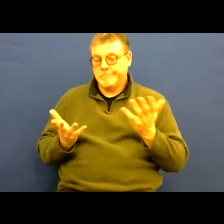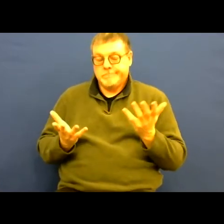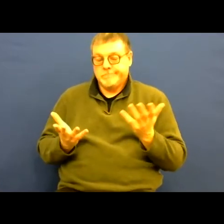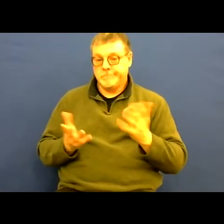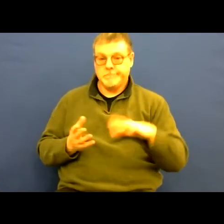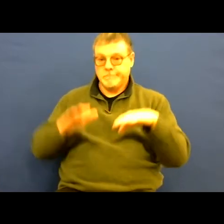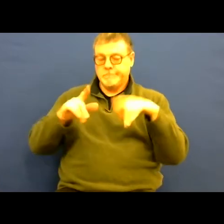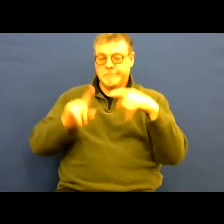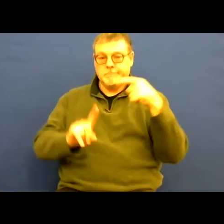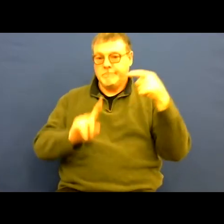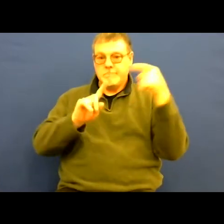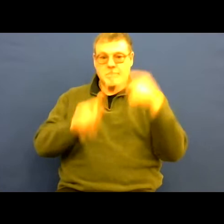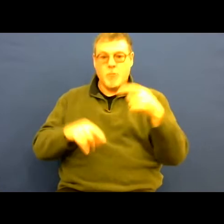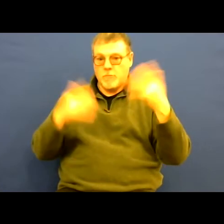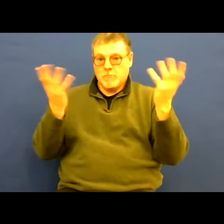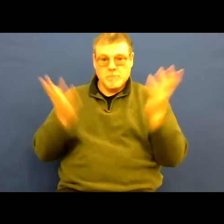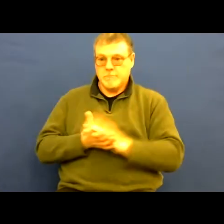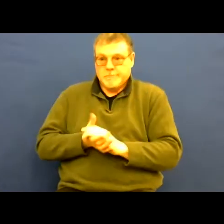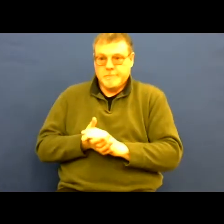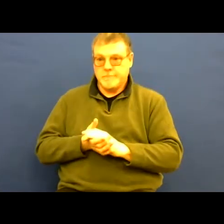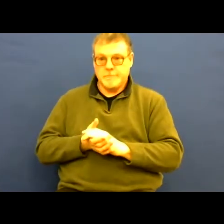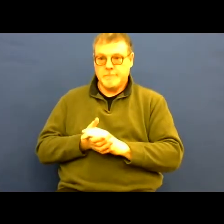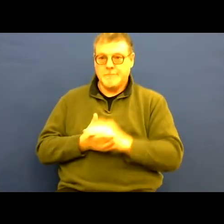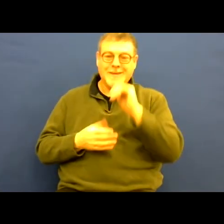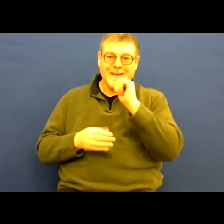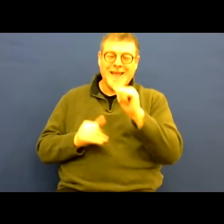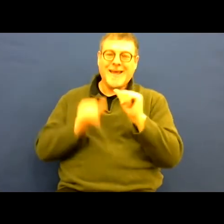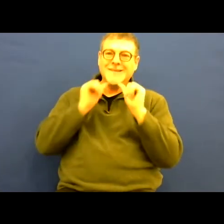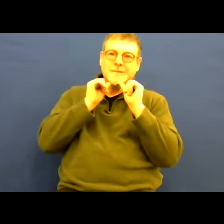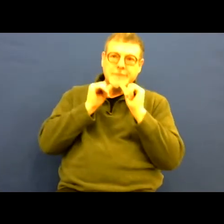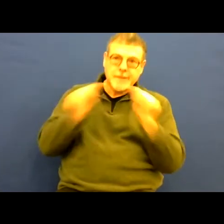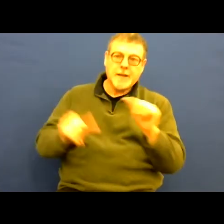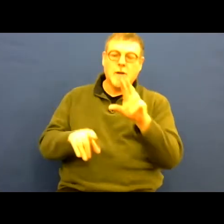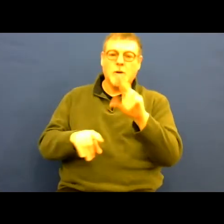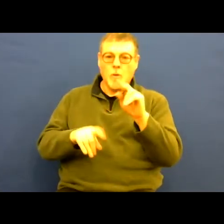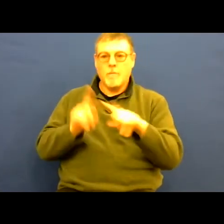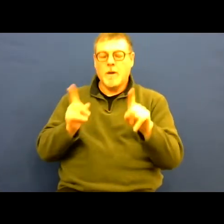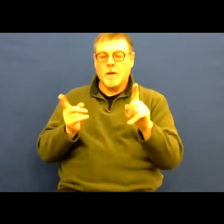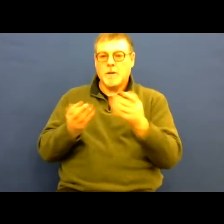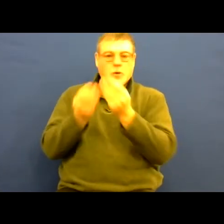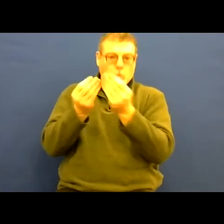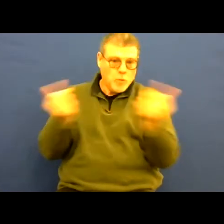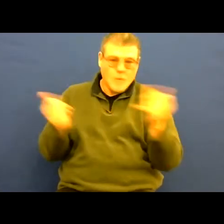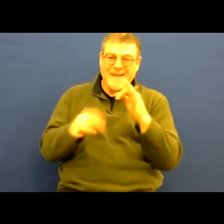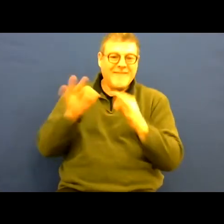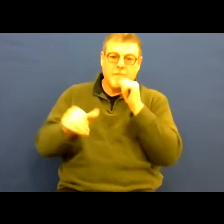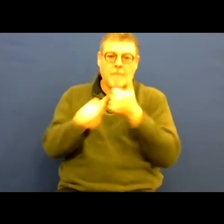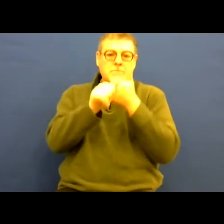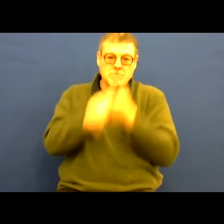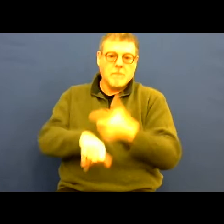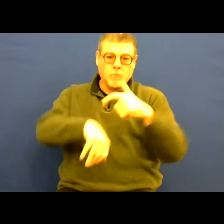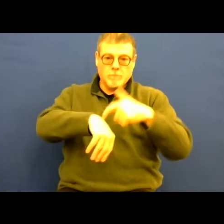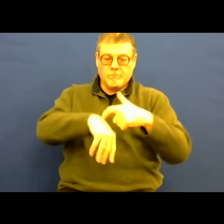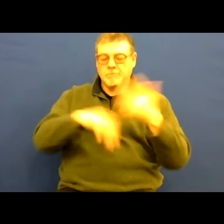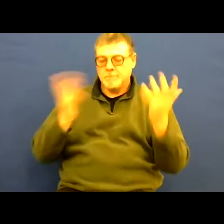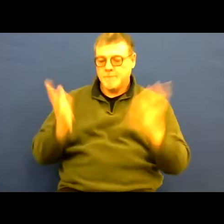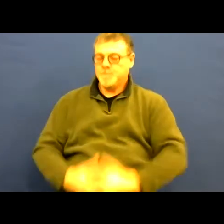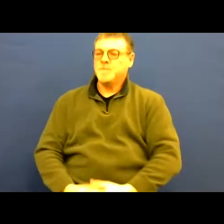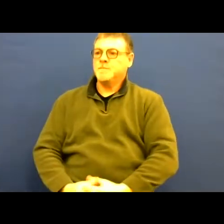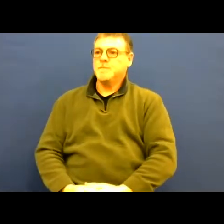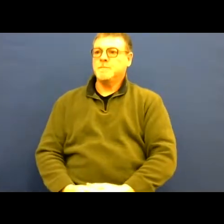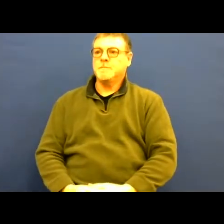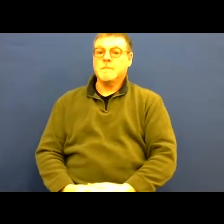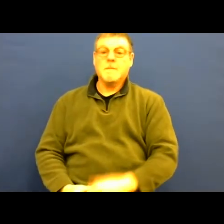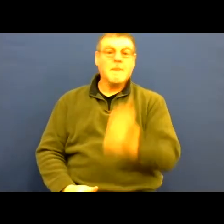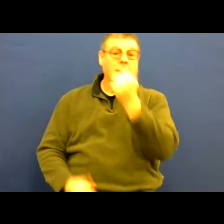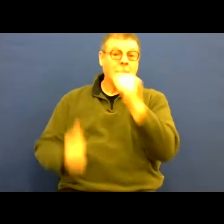essentially it doesn't exactly get denied, but it just goes away if they don't do it in a timely fashion. So